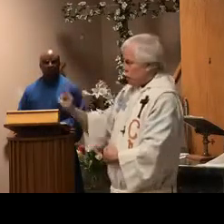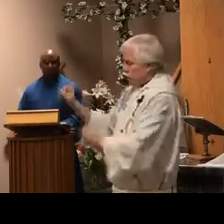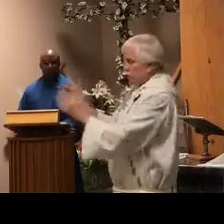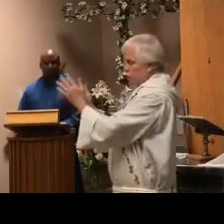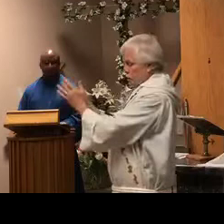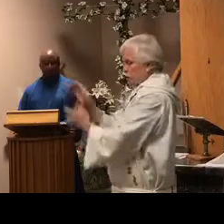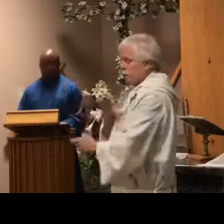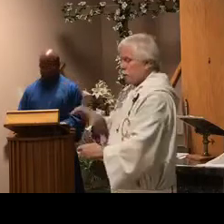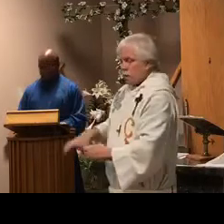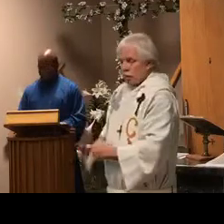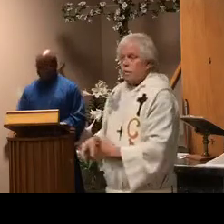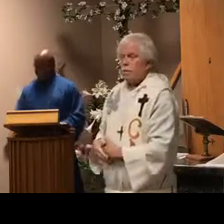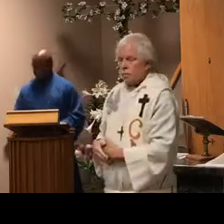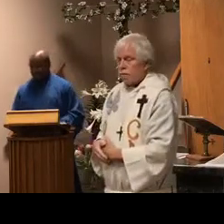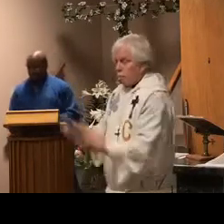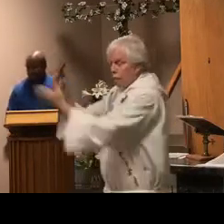Christ.